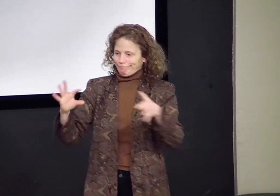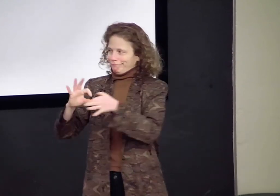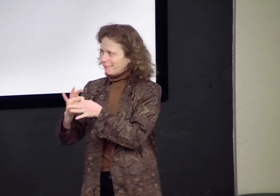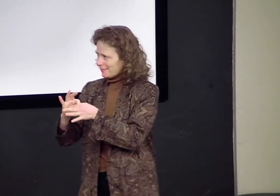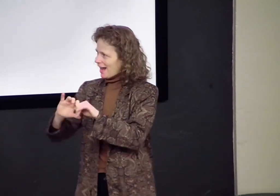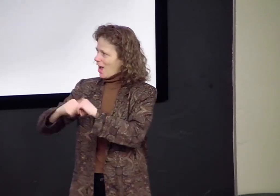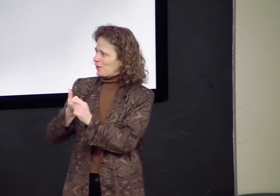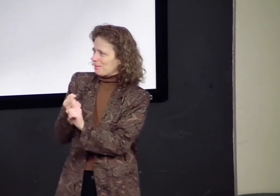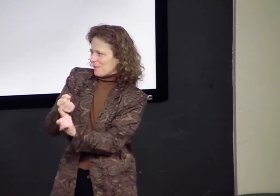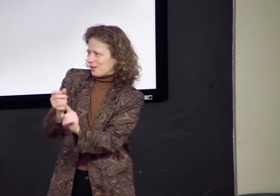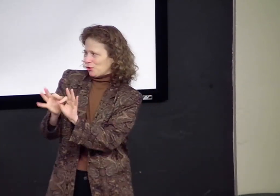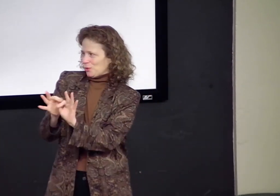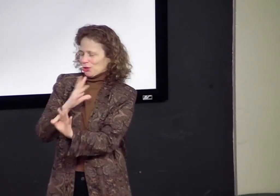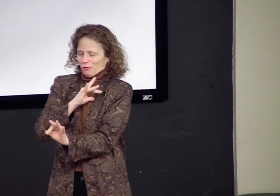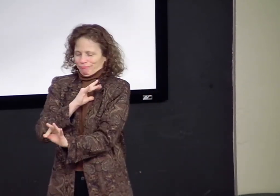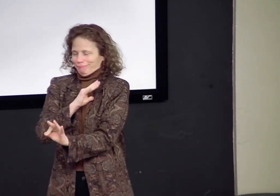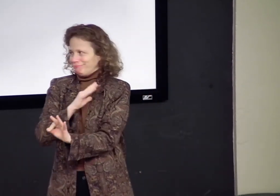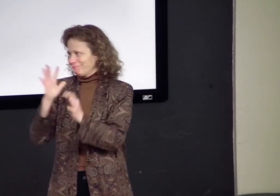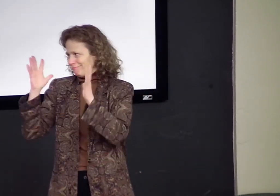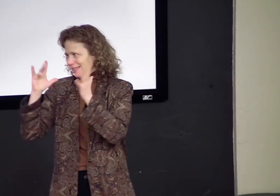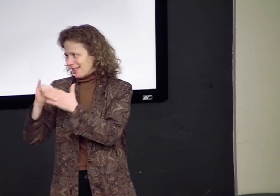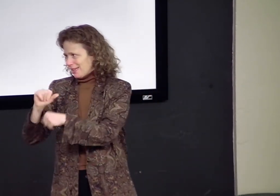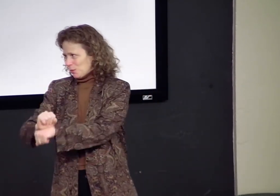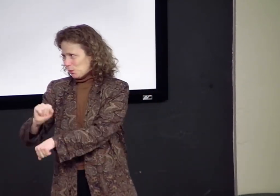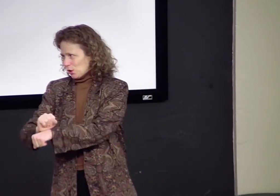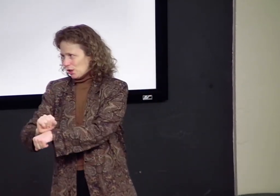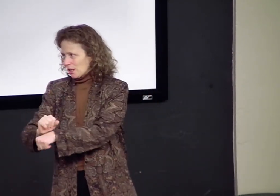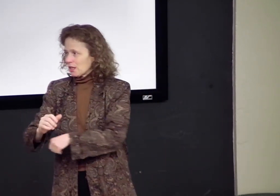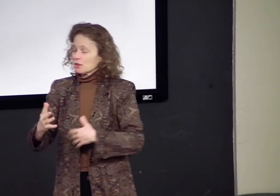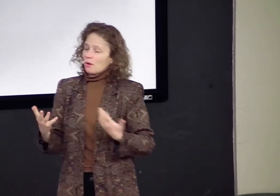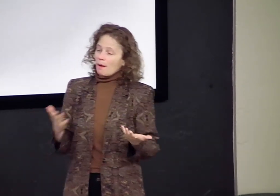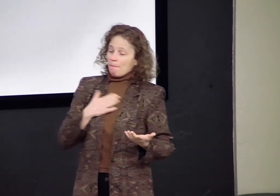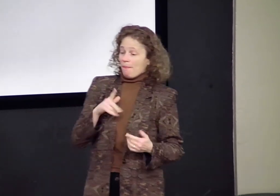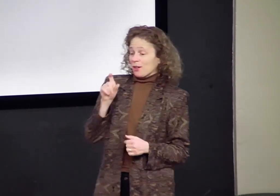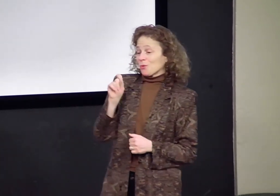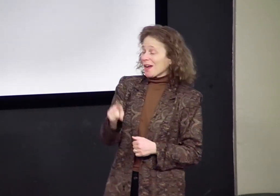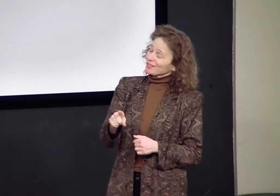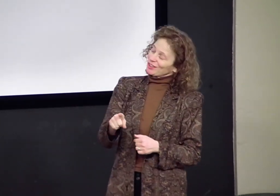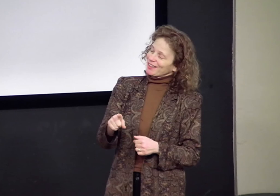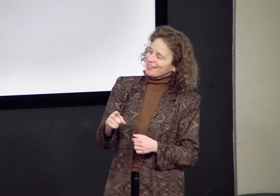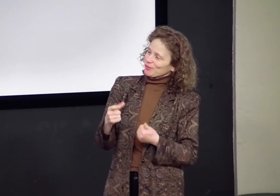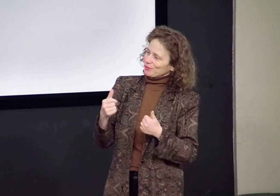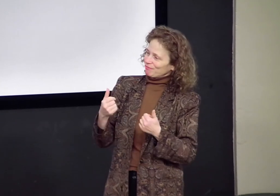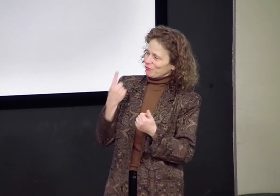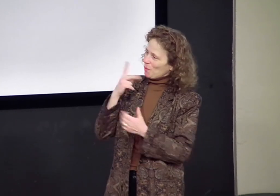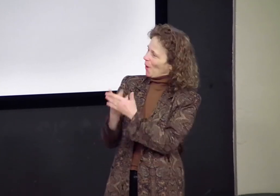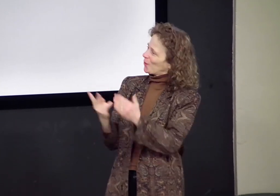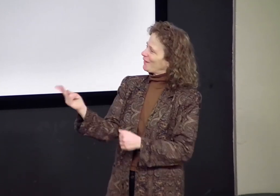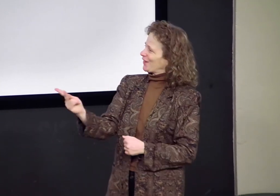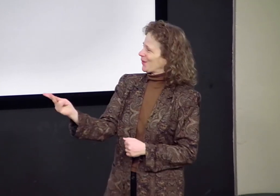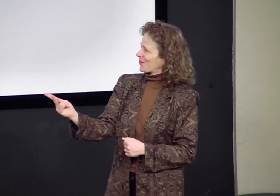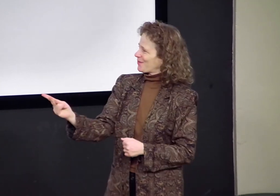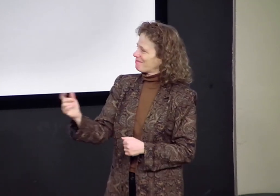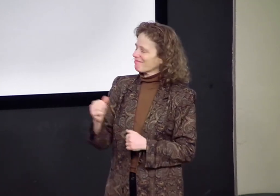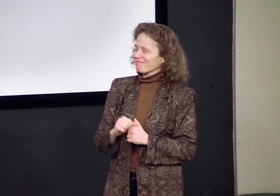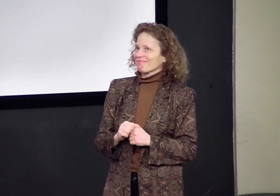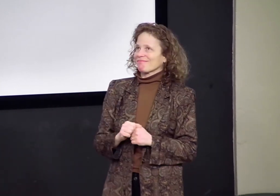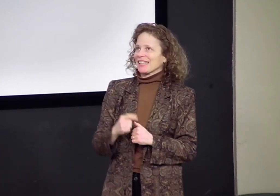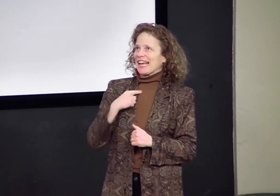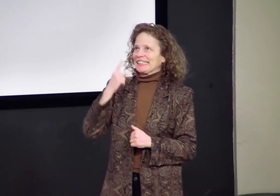interaction. And so I think that also has an application to your own research here. So my question, I think, is geared to